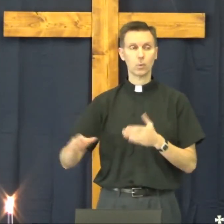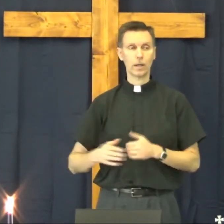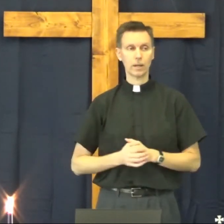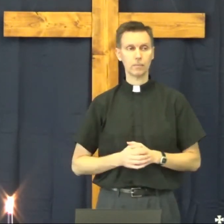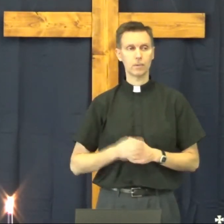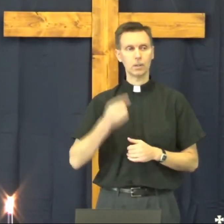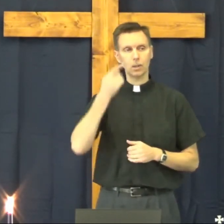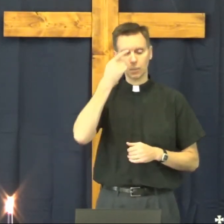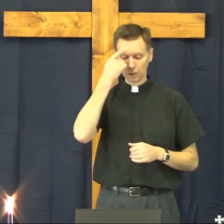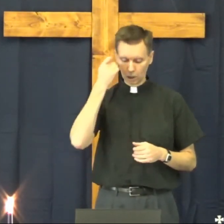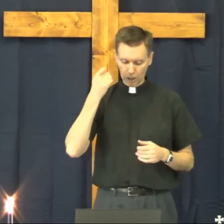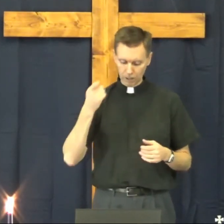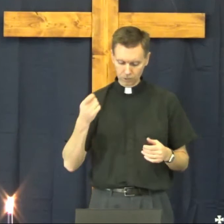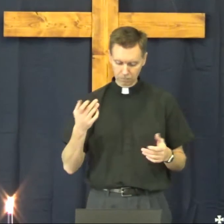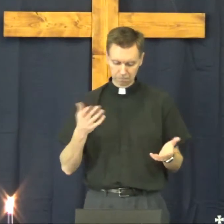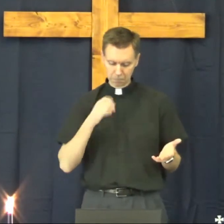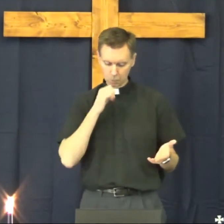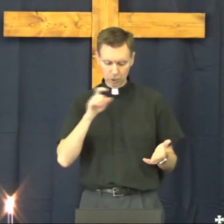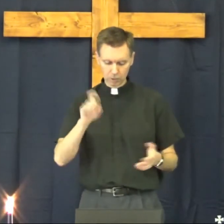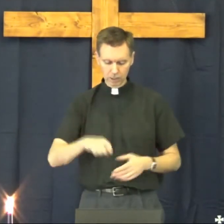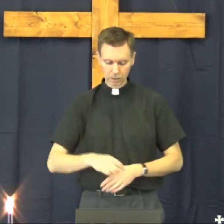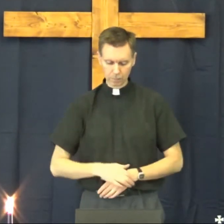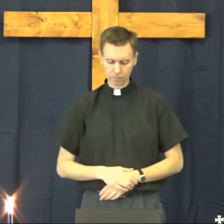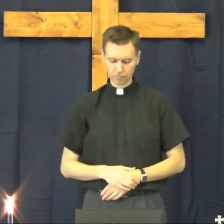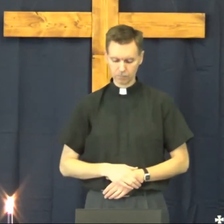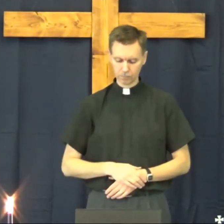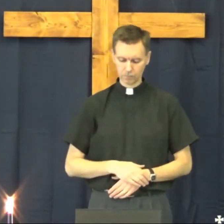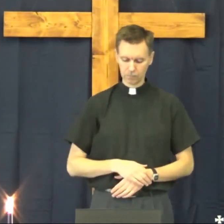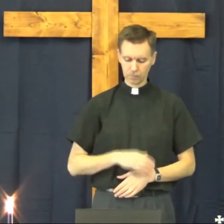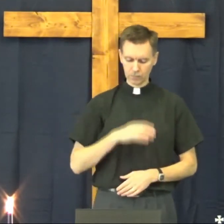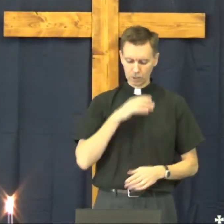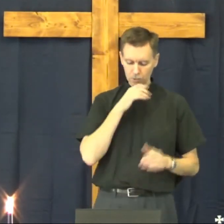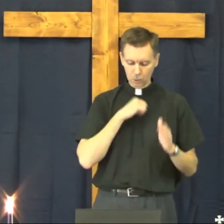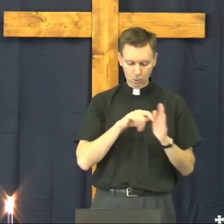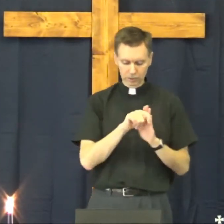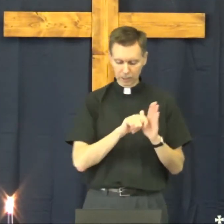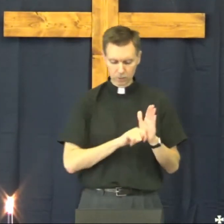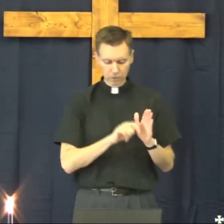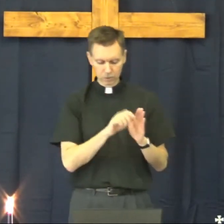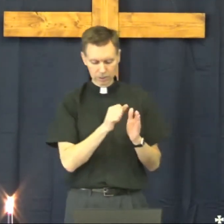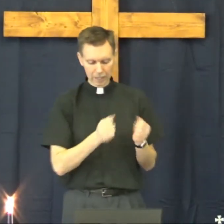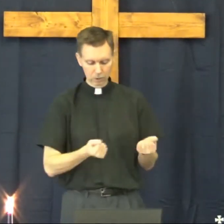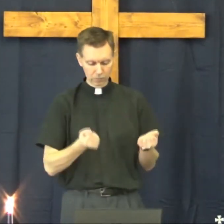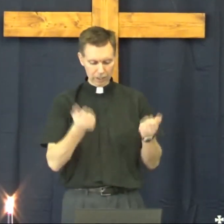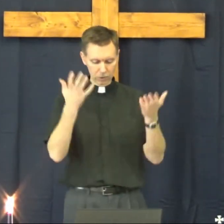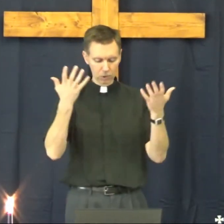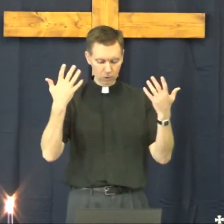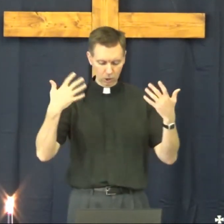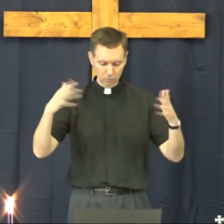away because we don't need them. Old Testament sacrifices are